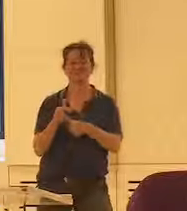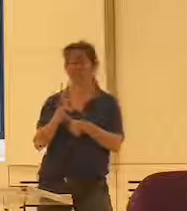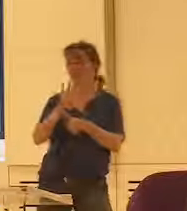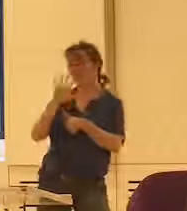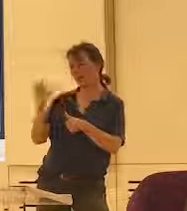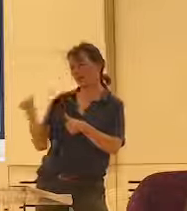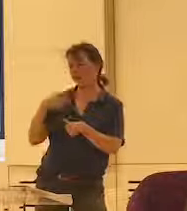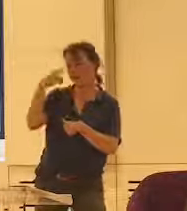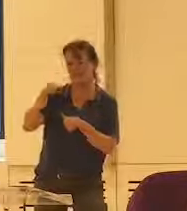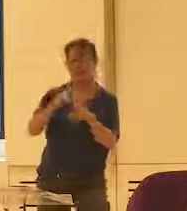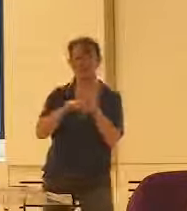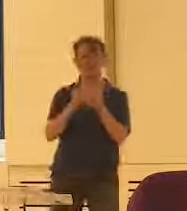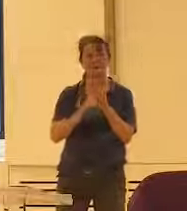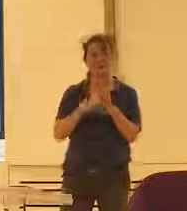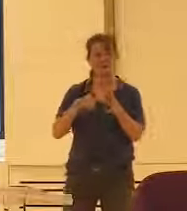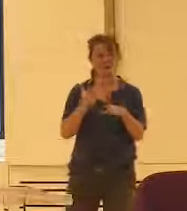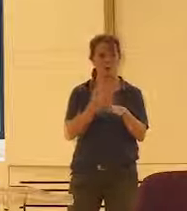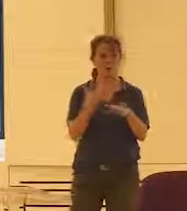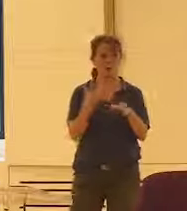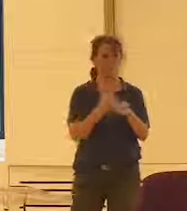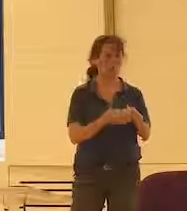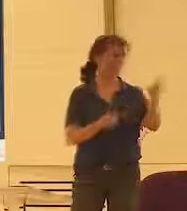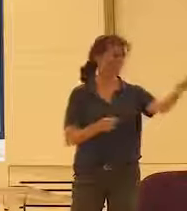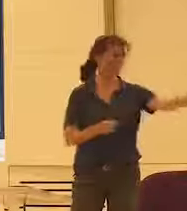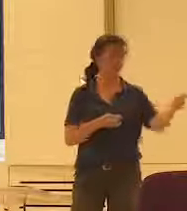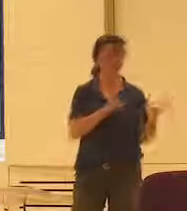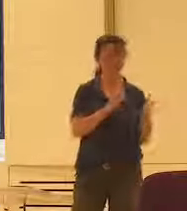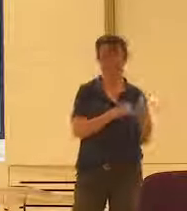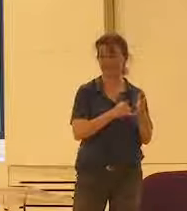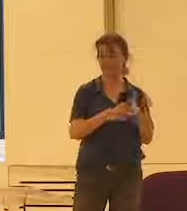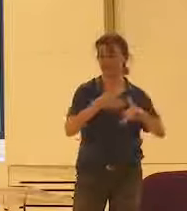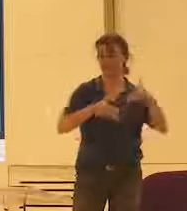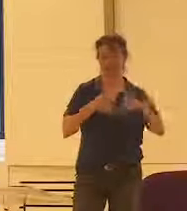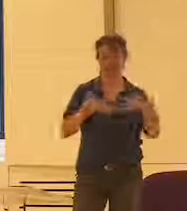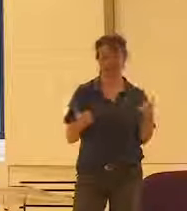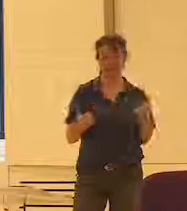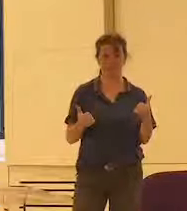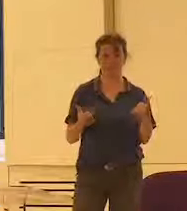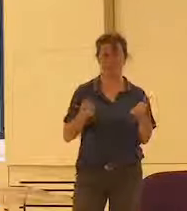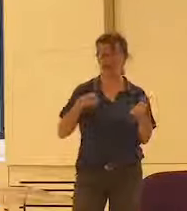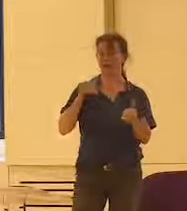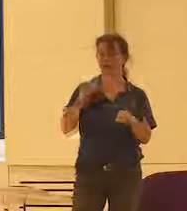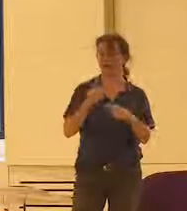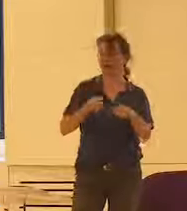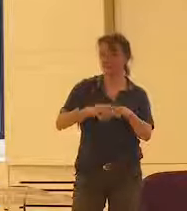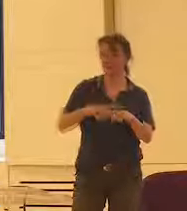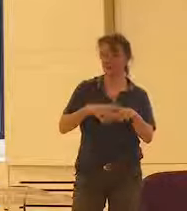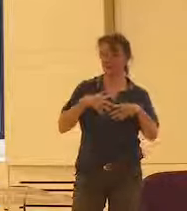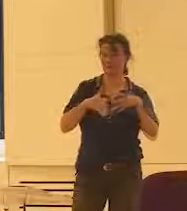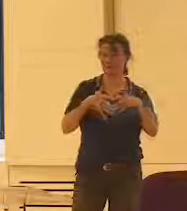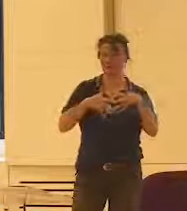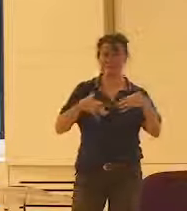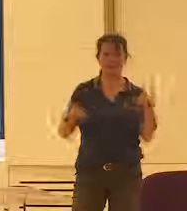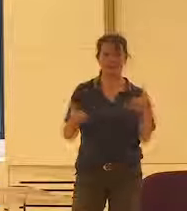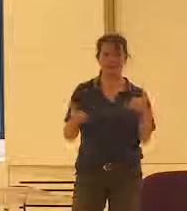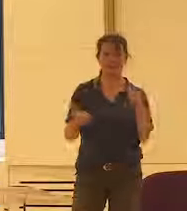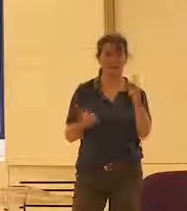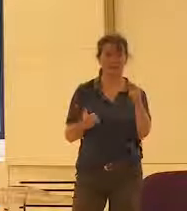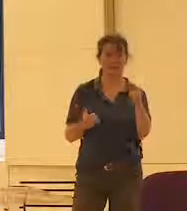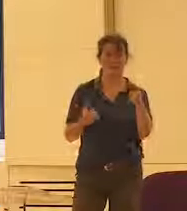My name's James. I work with Sarah at Sign Health. I'm the Chief Executive of Sign Health, and I'm really grateful